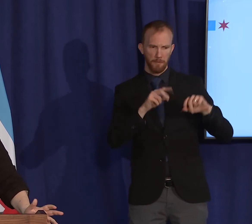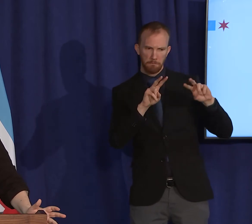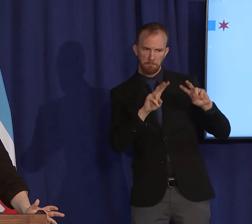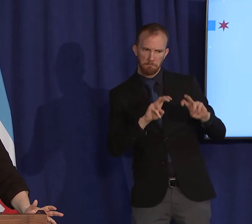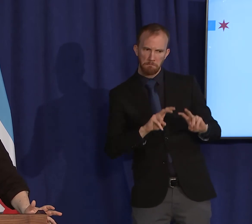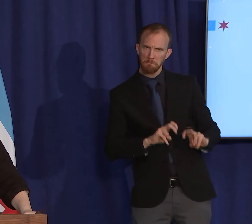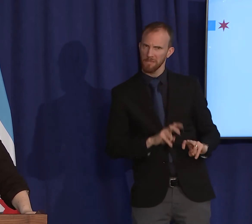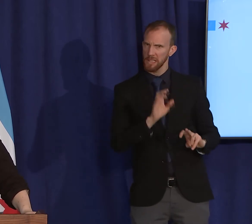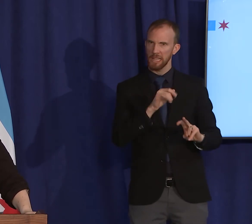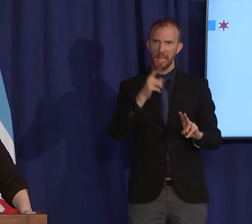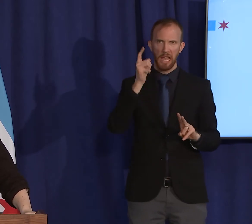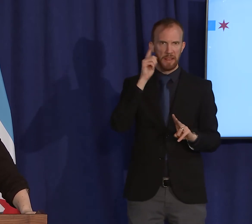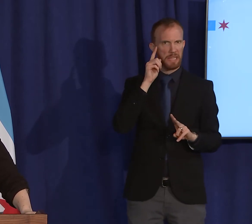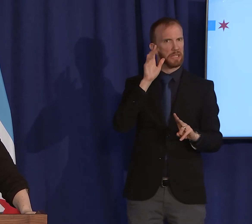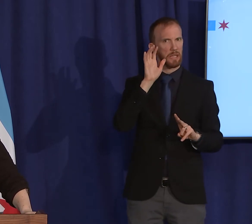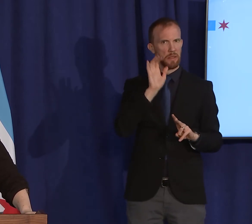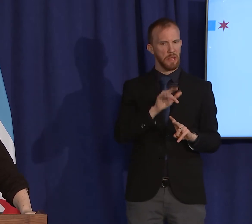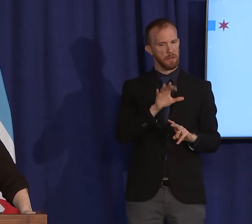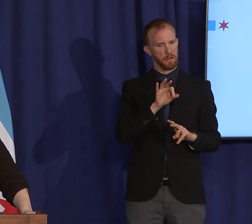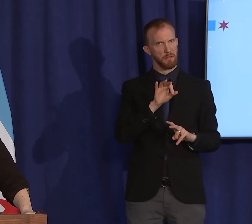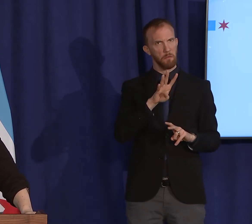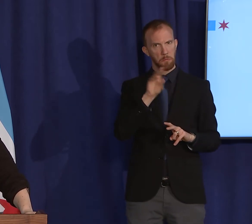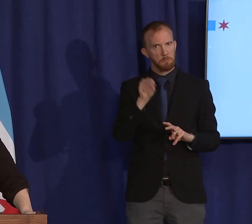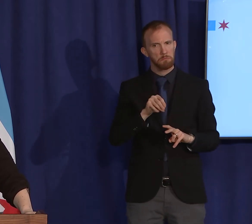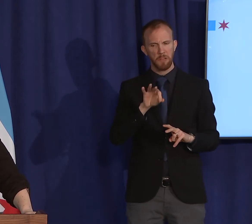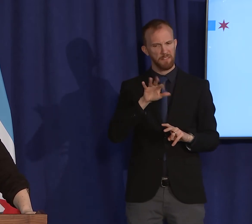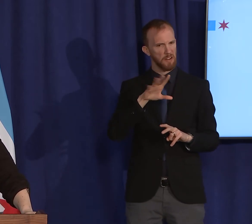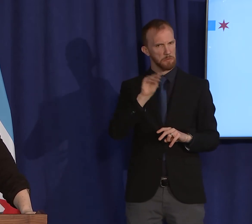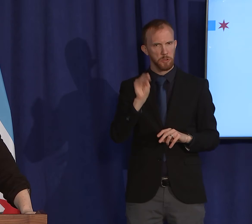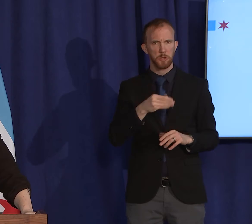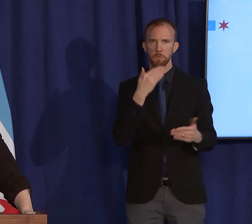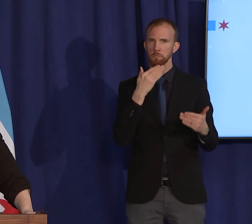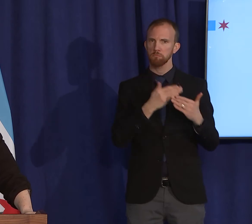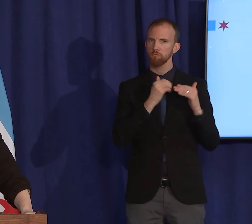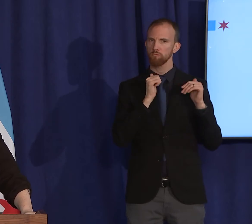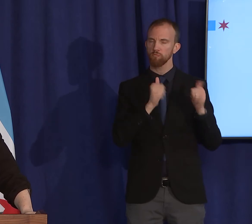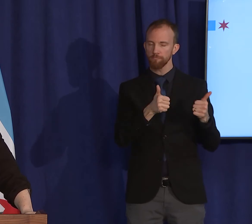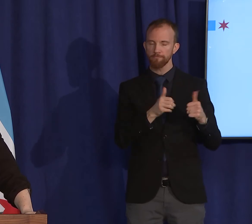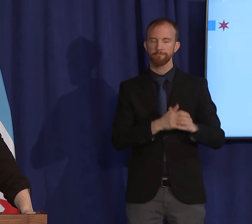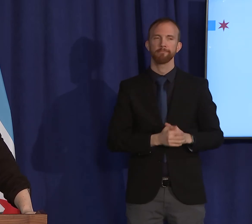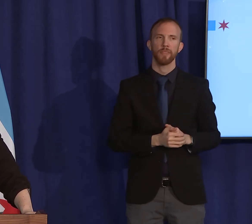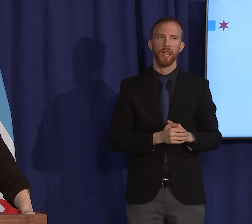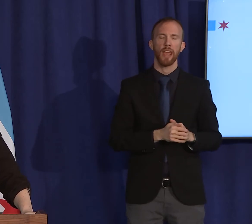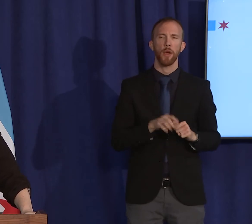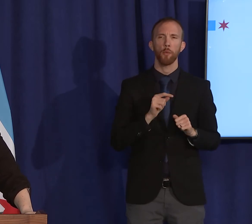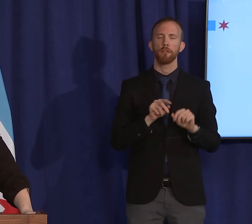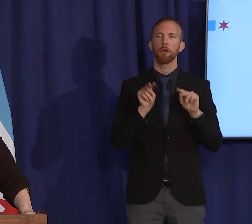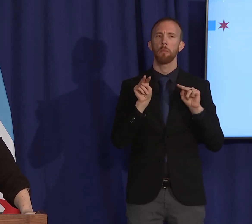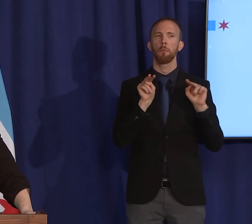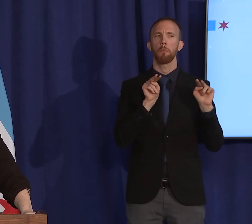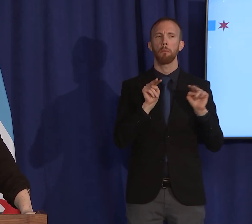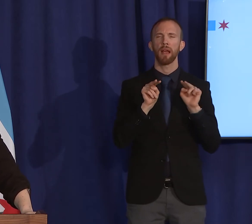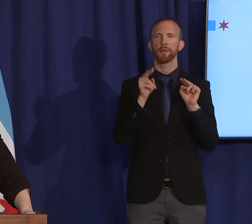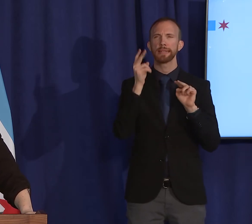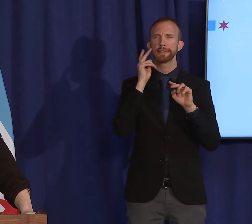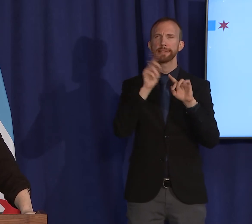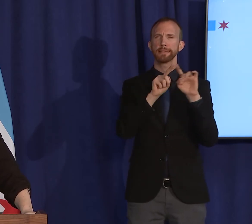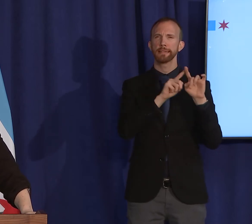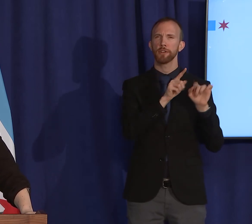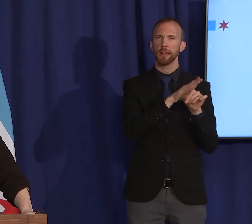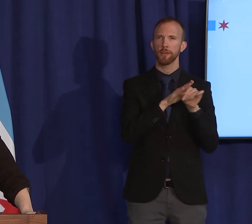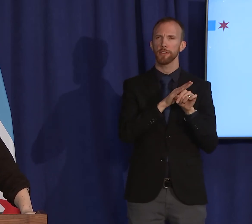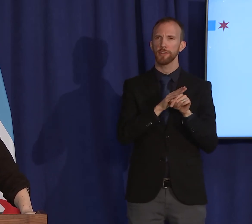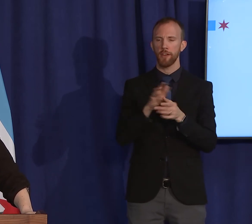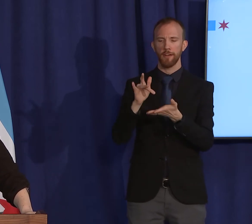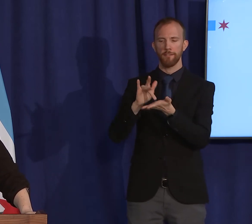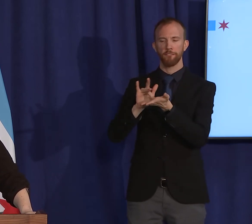think those numbers are good overall. And one thing is we've looked across settings, and pharmacies are actually the setting that we've seen